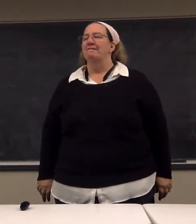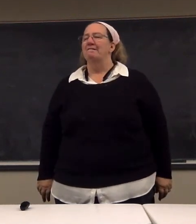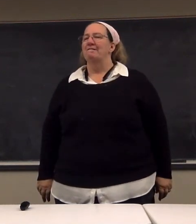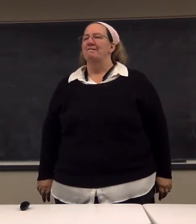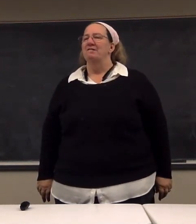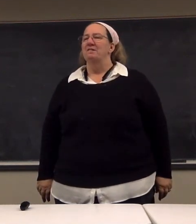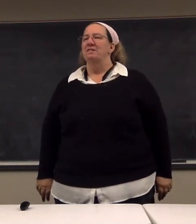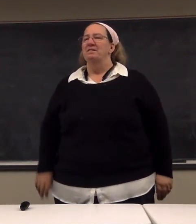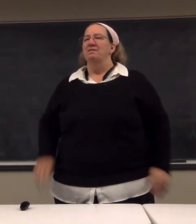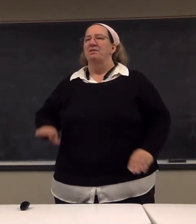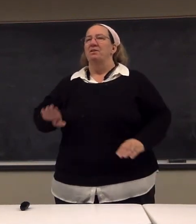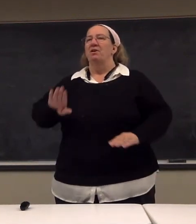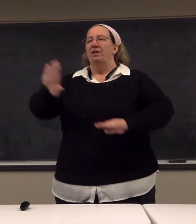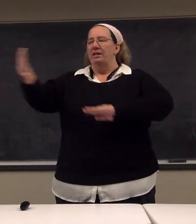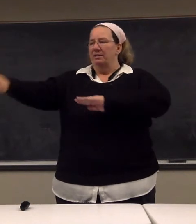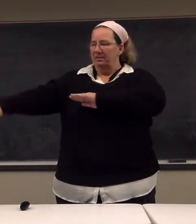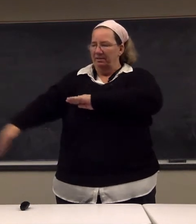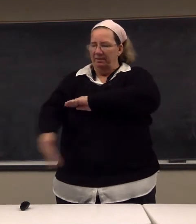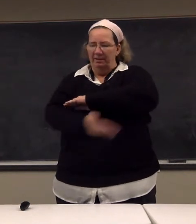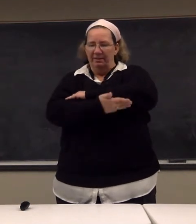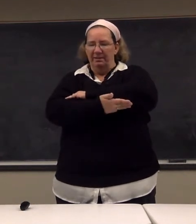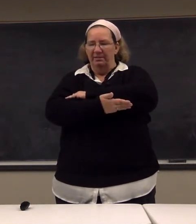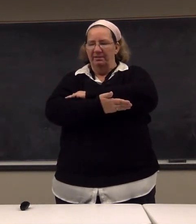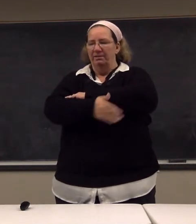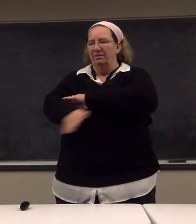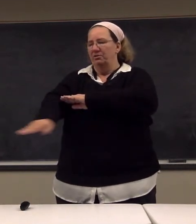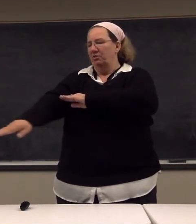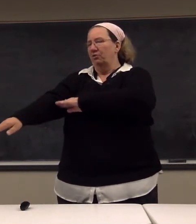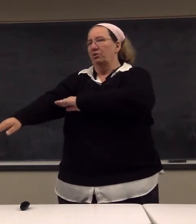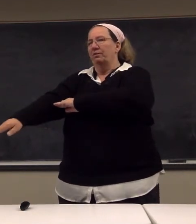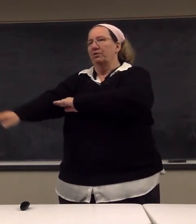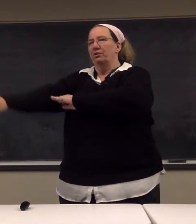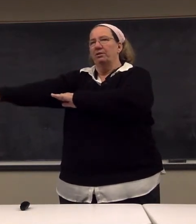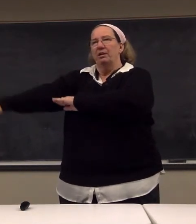All night. All night is six. So in the crook of your